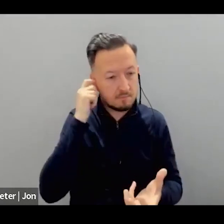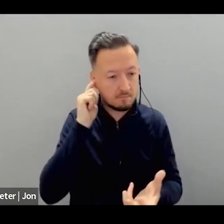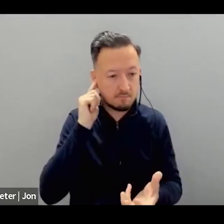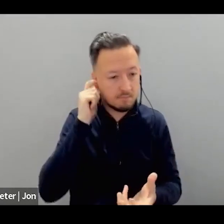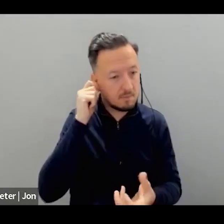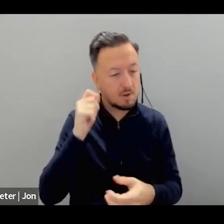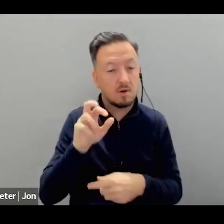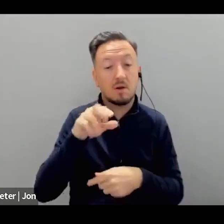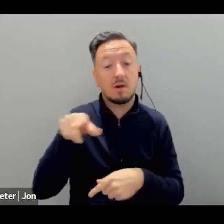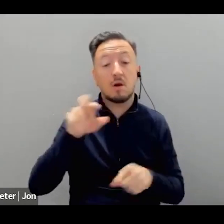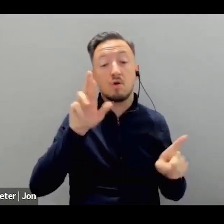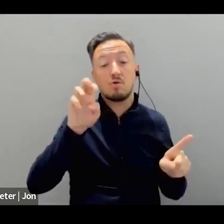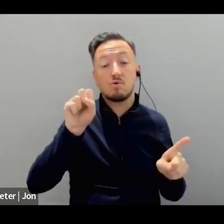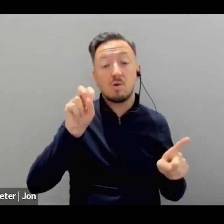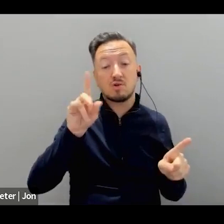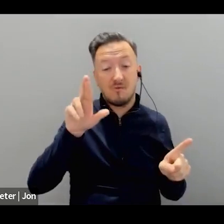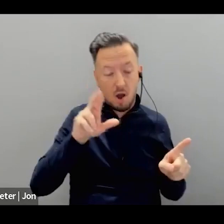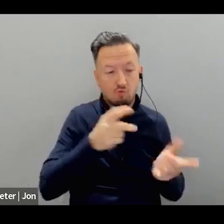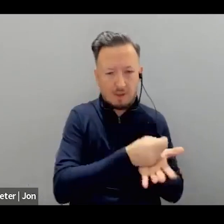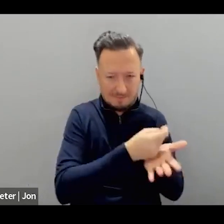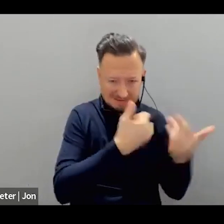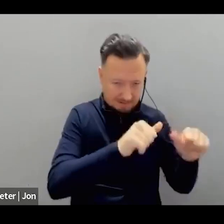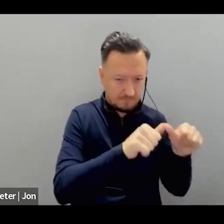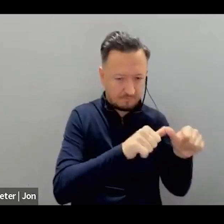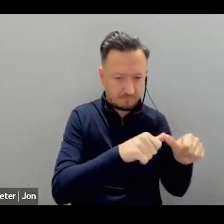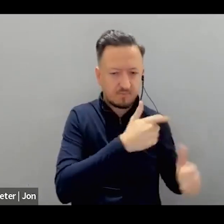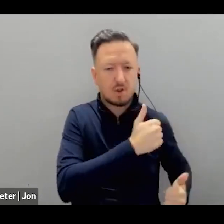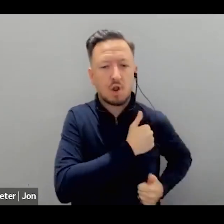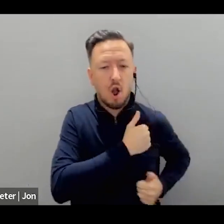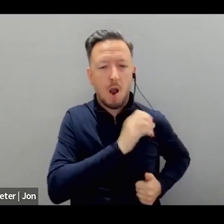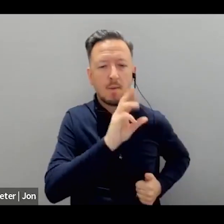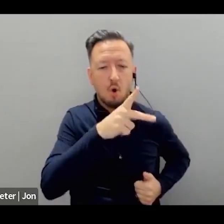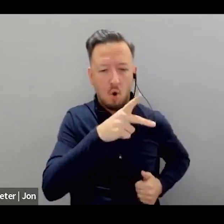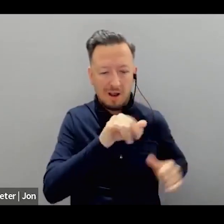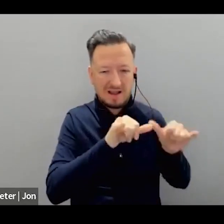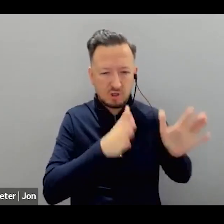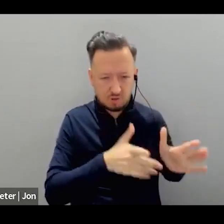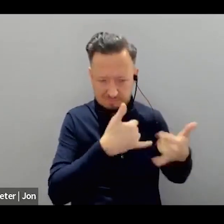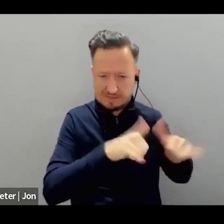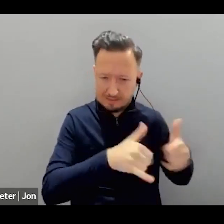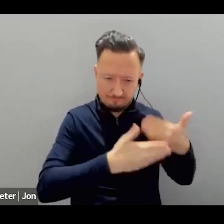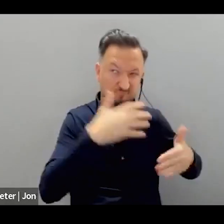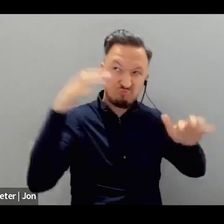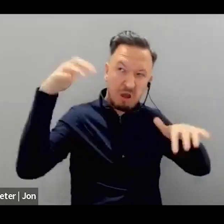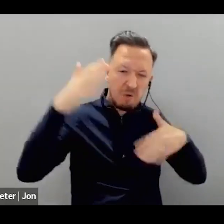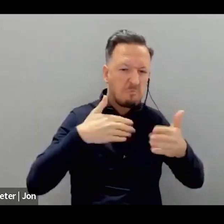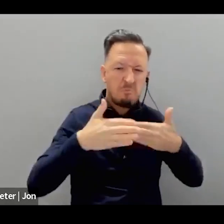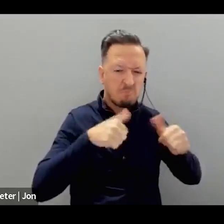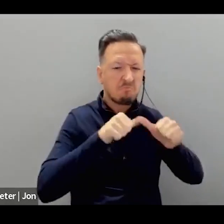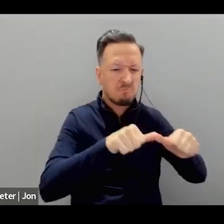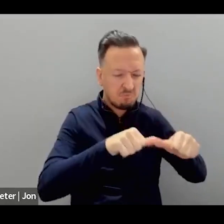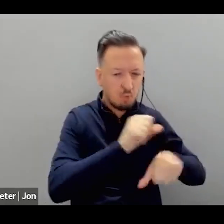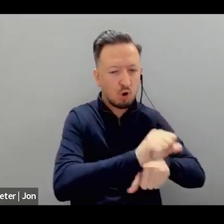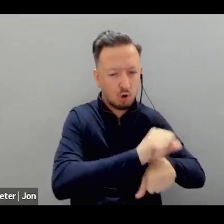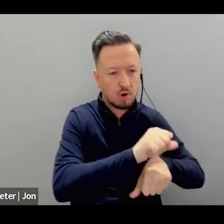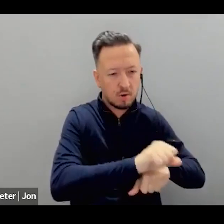treatment is happening. They can work in the rain. The Army Corps of Engineers project is moving forward. They can work in the rain too.